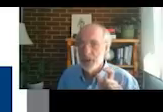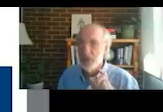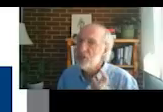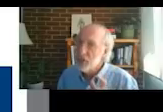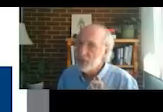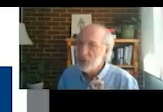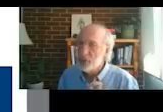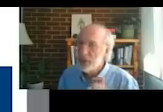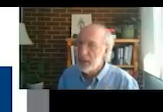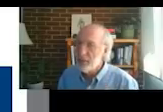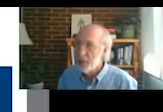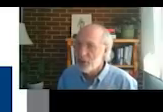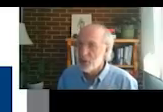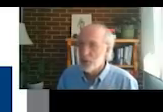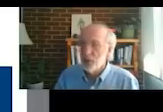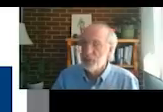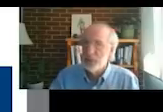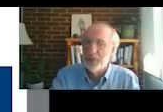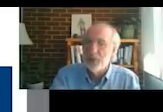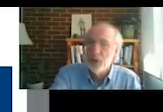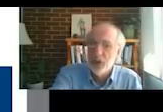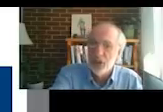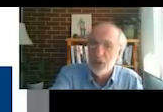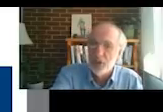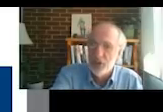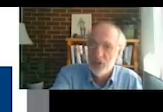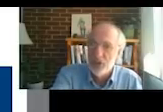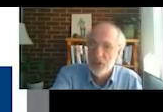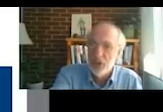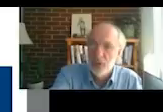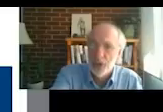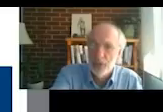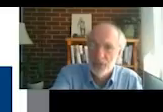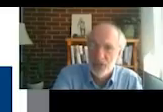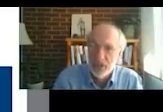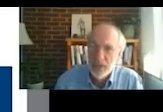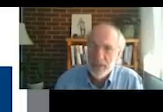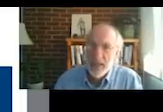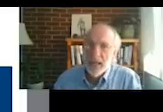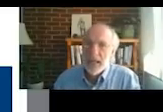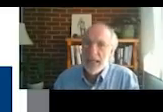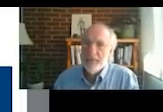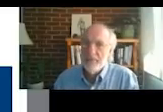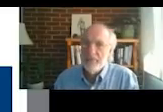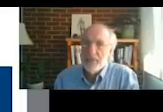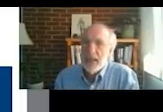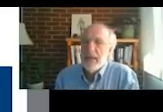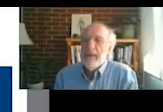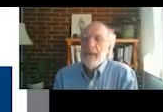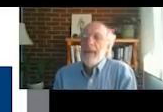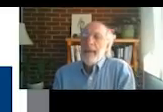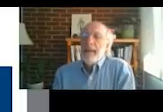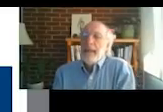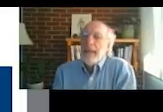prompt. Some children need partial prompts before you can go to no prompts.